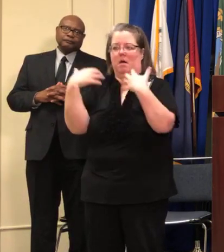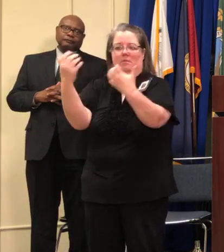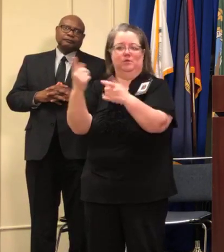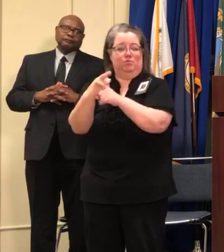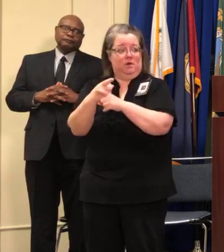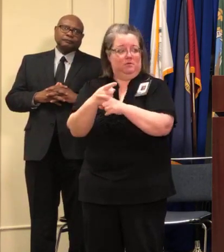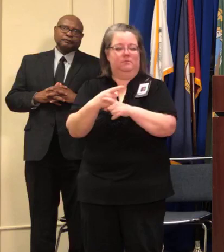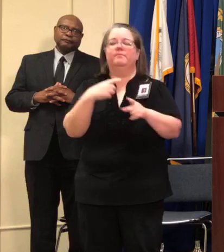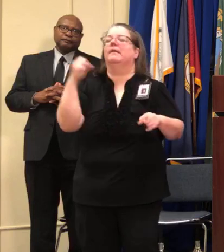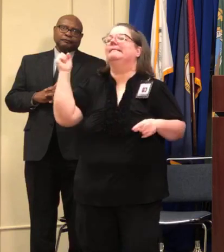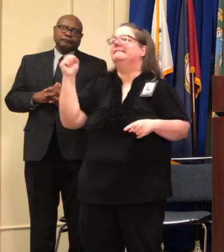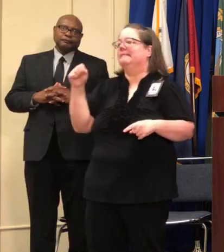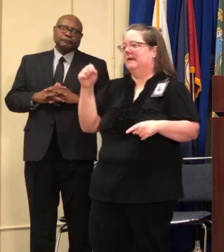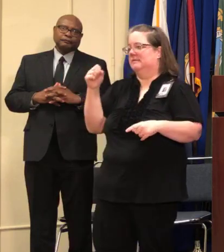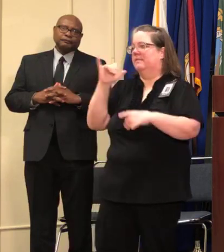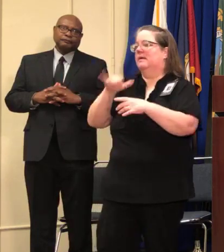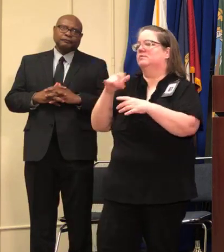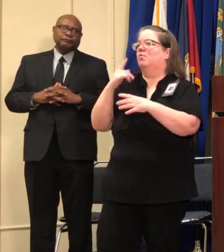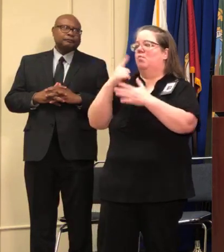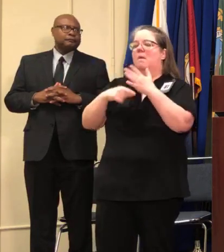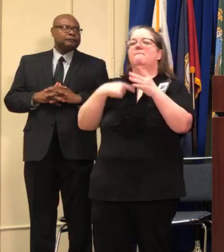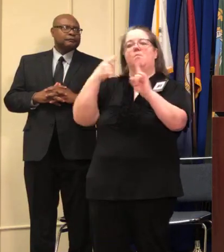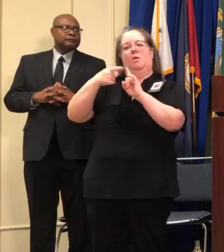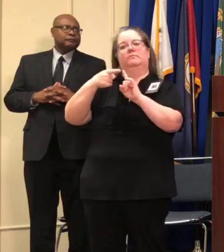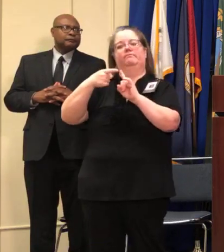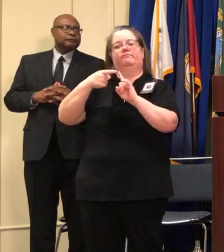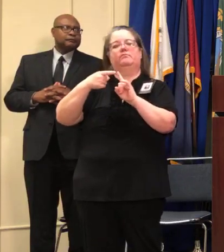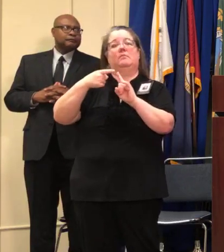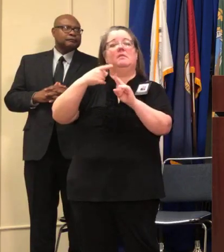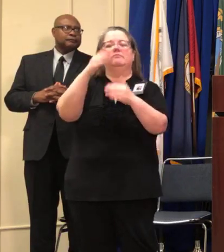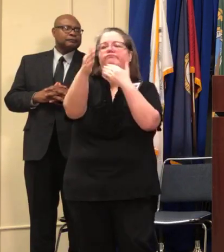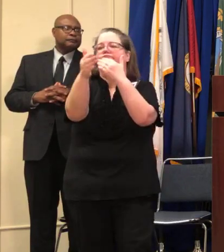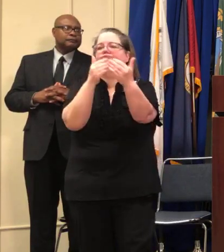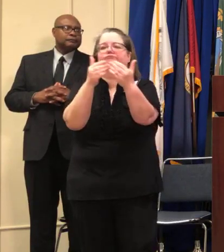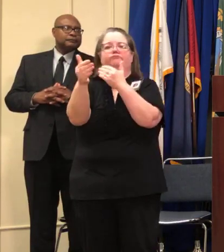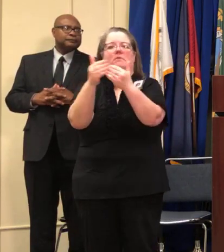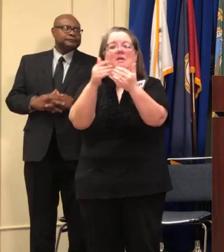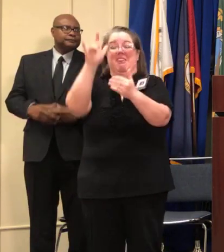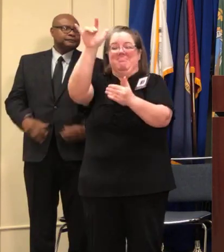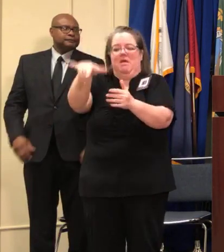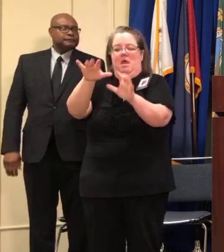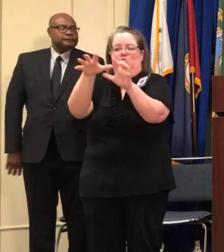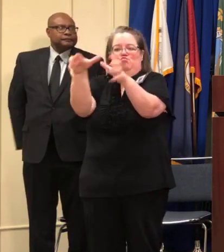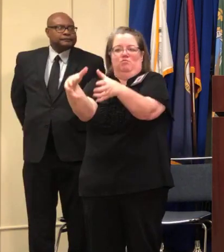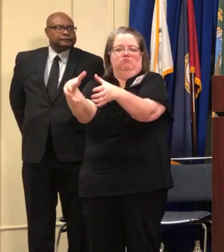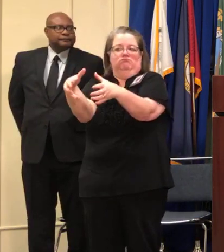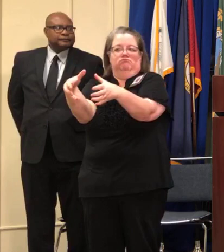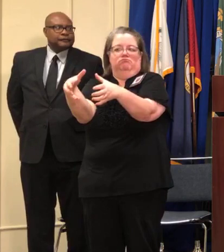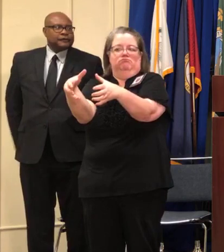locally. Exactly. That's the point I was trying to make, is that even if that population